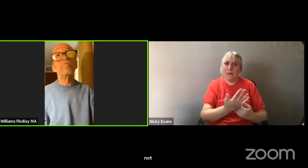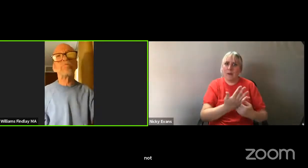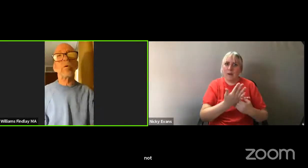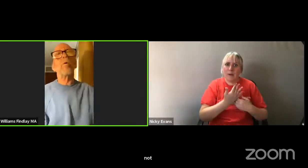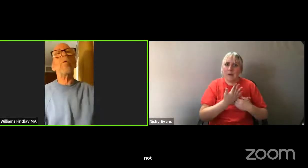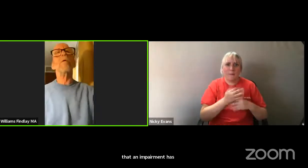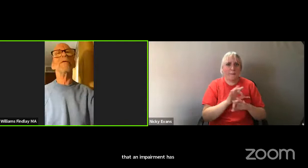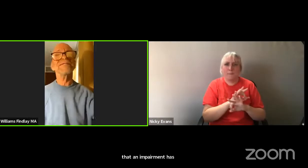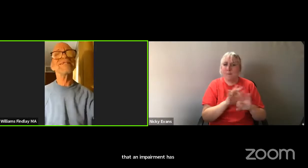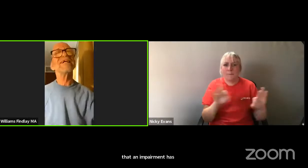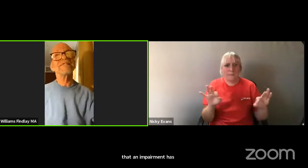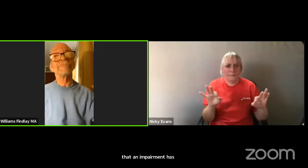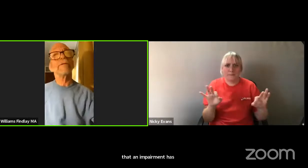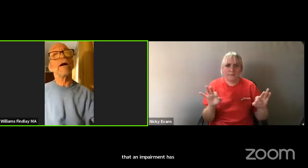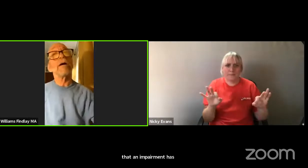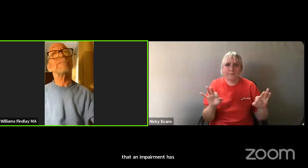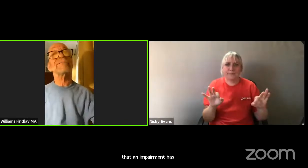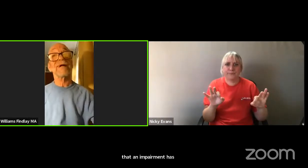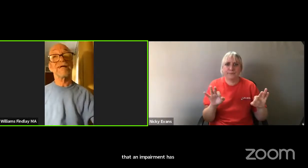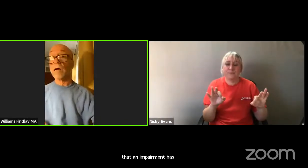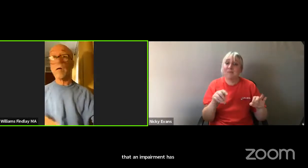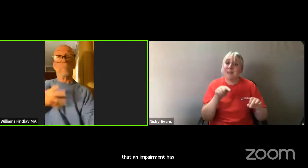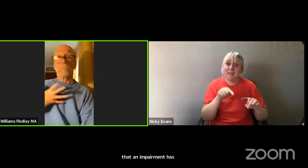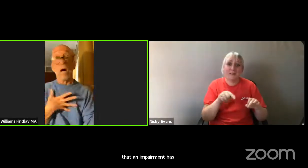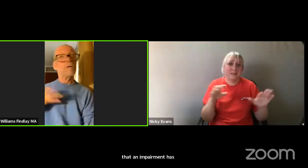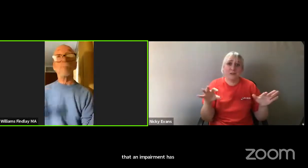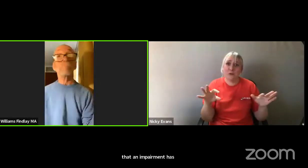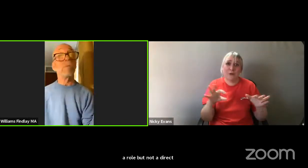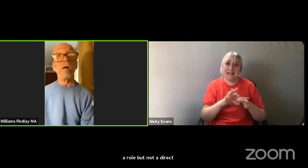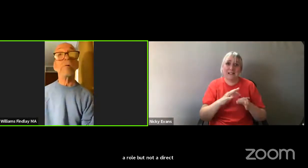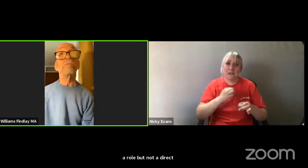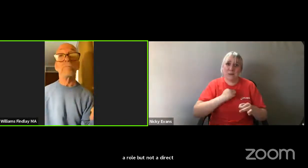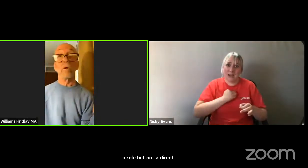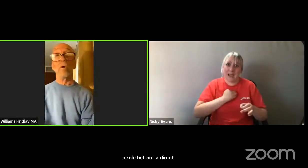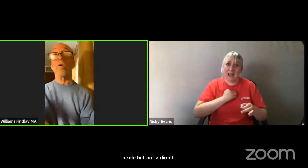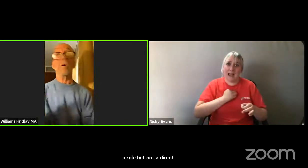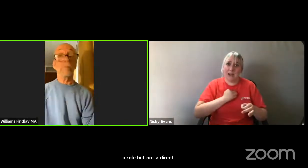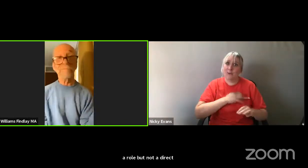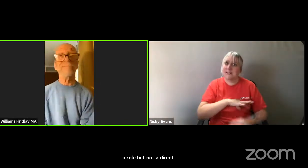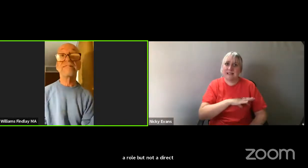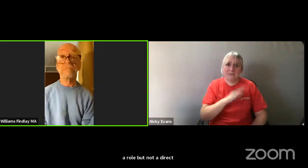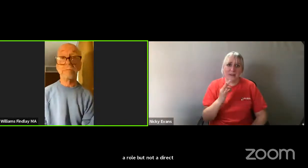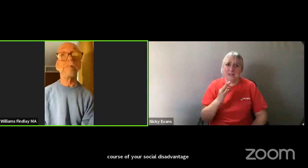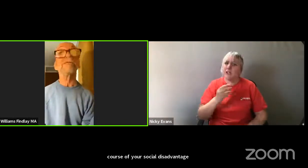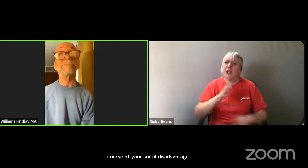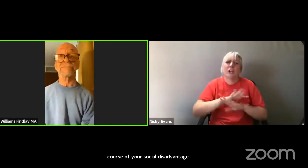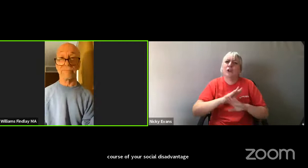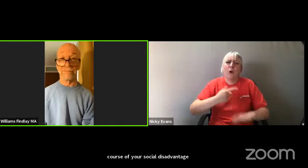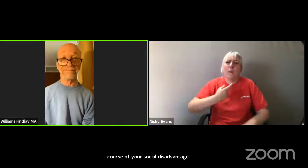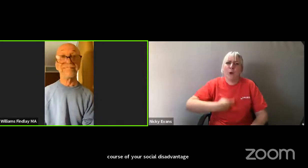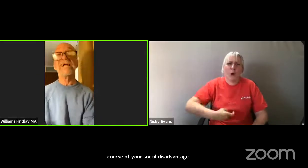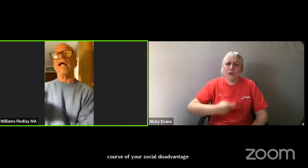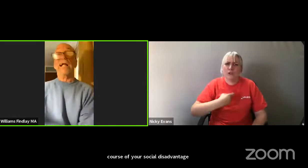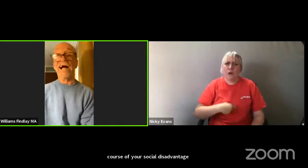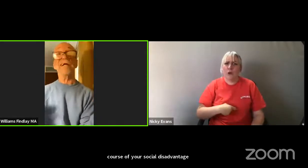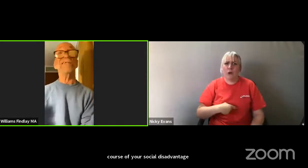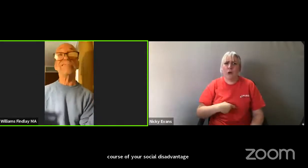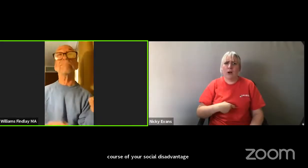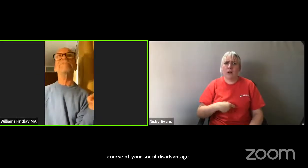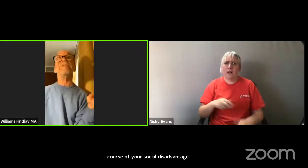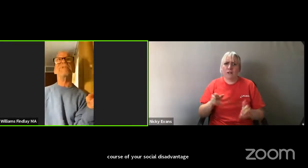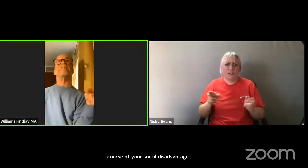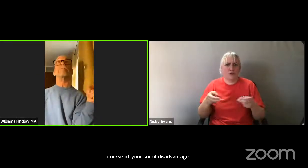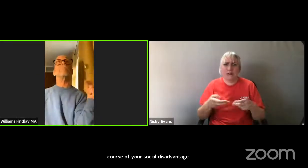social disadvantage, not the personal restrictions,